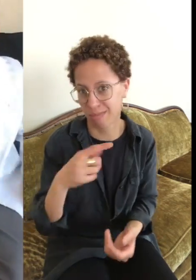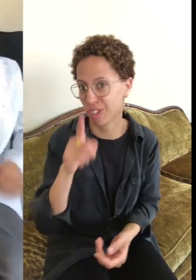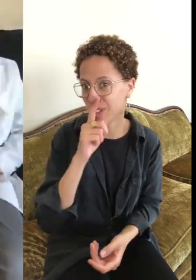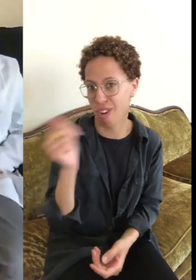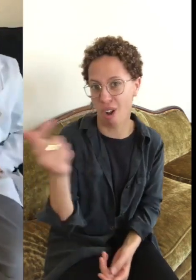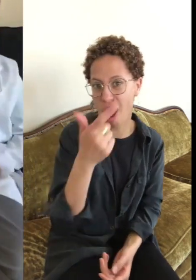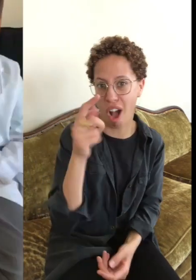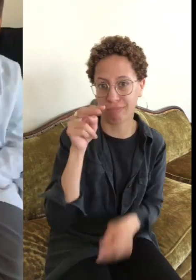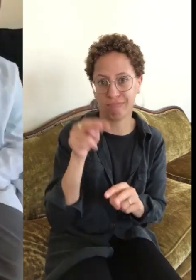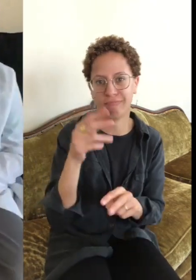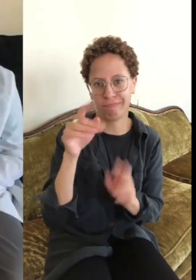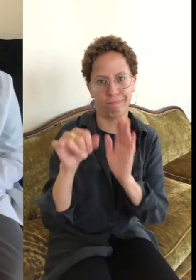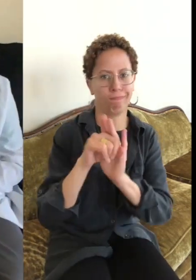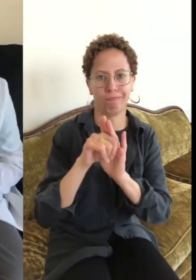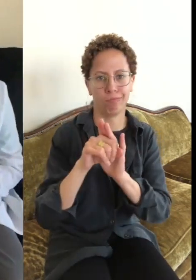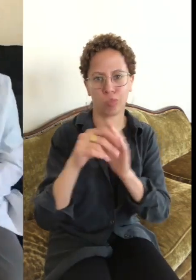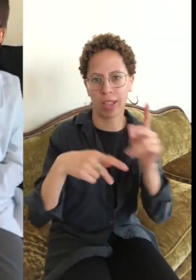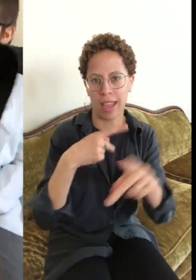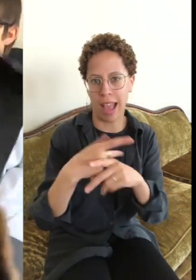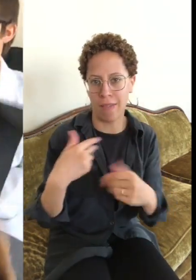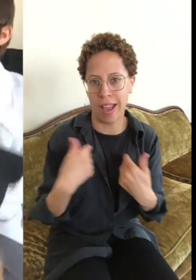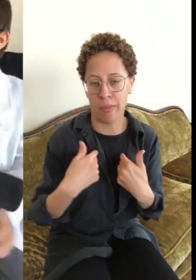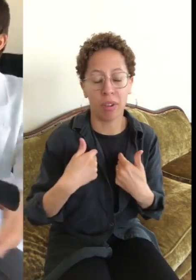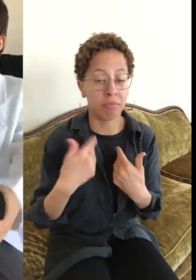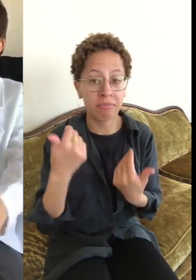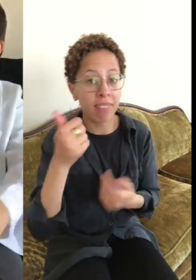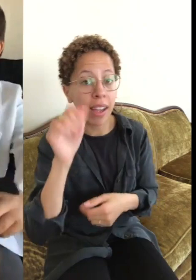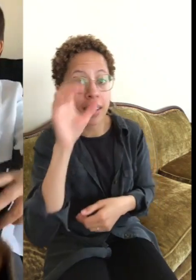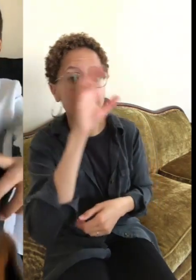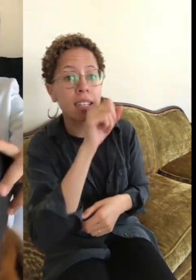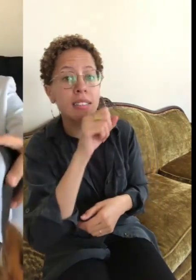what this animal is? Hold it up so everyone can see.